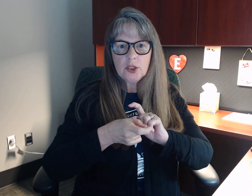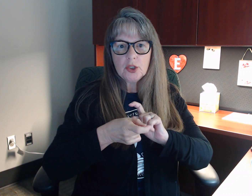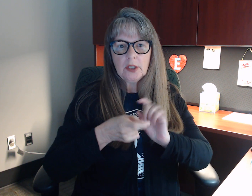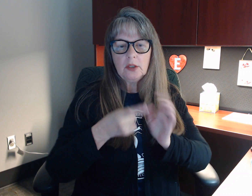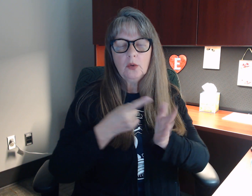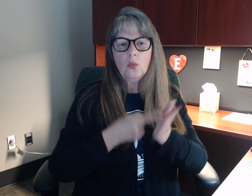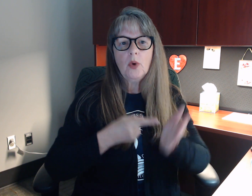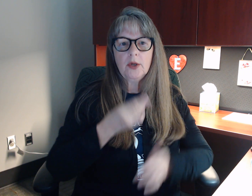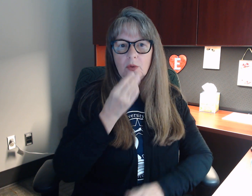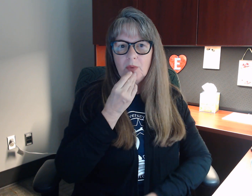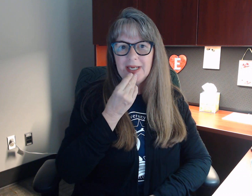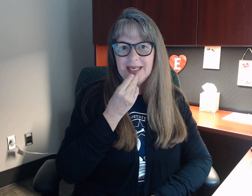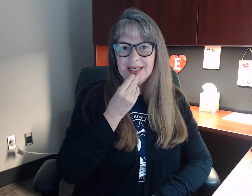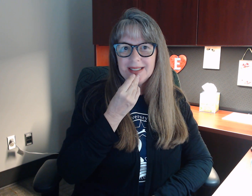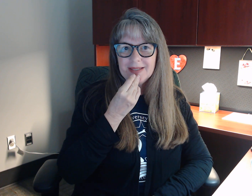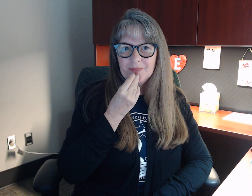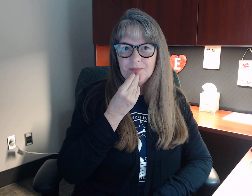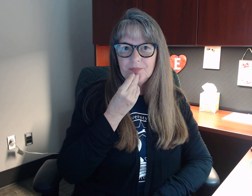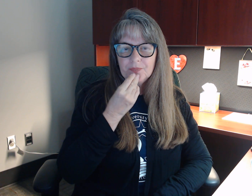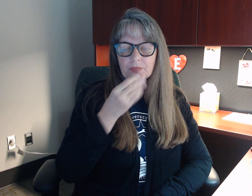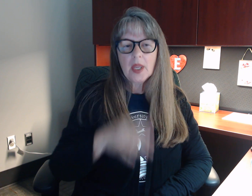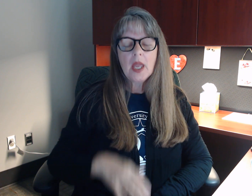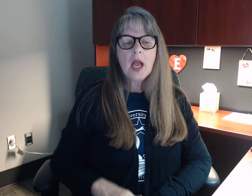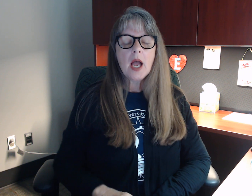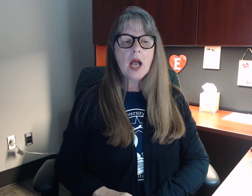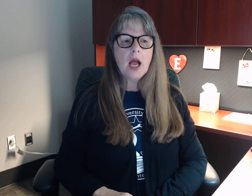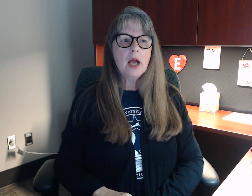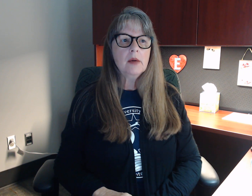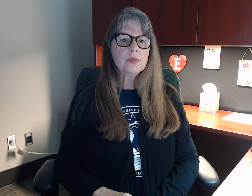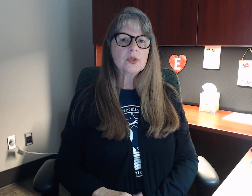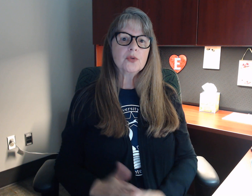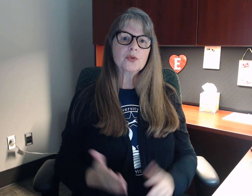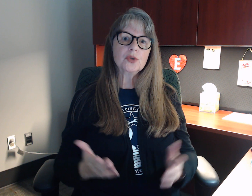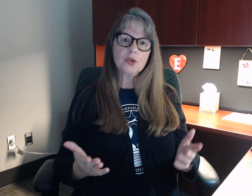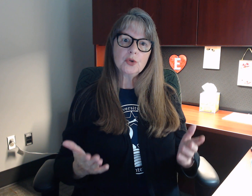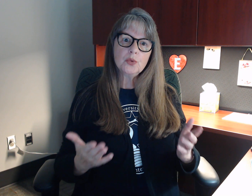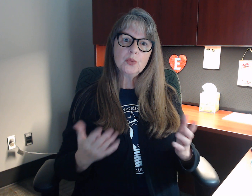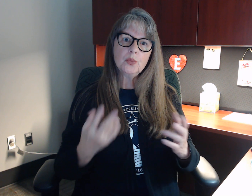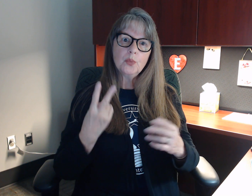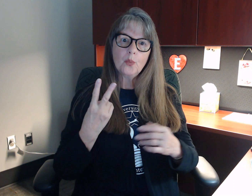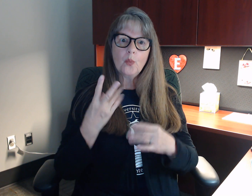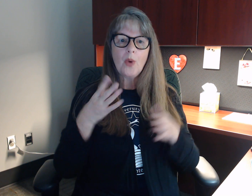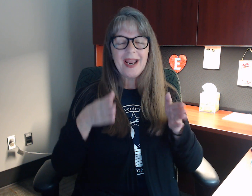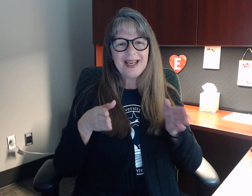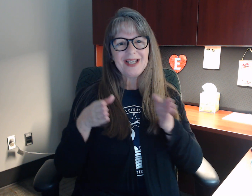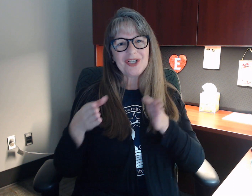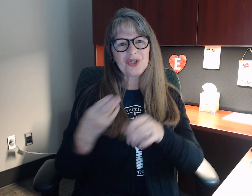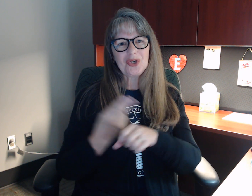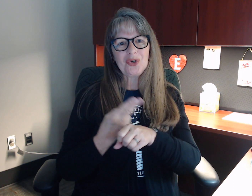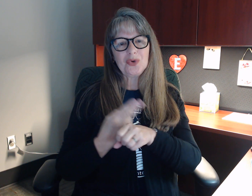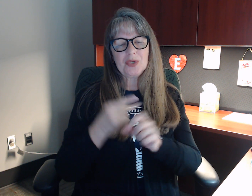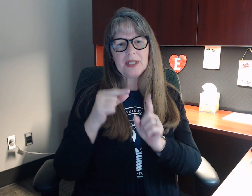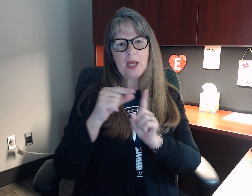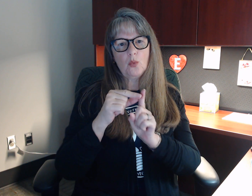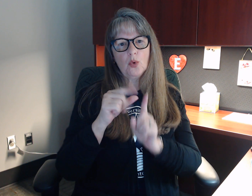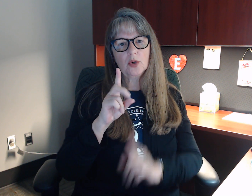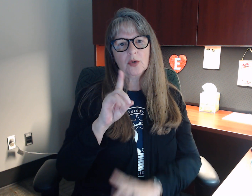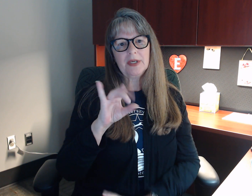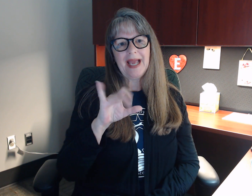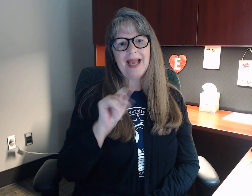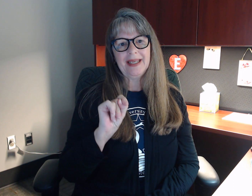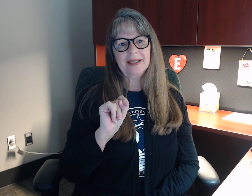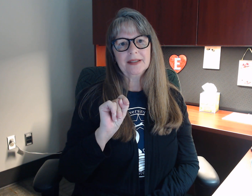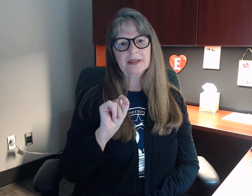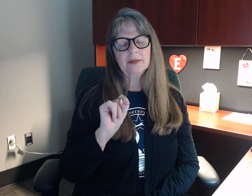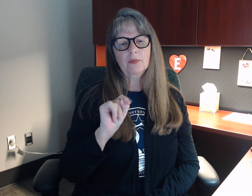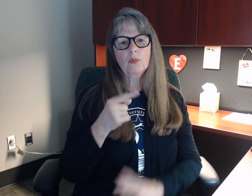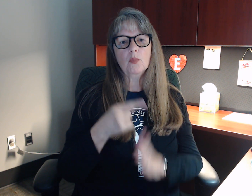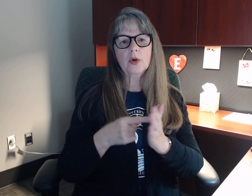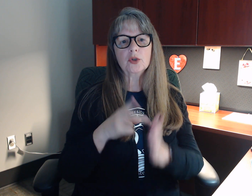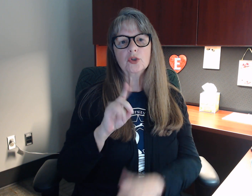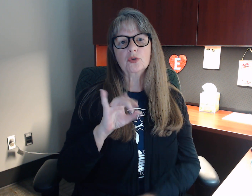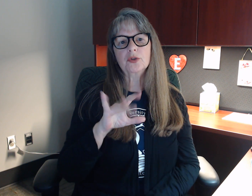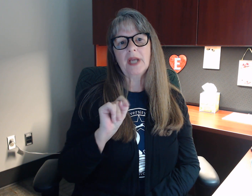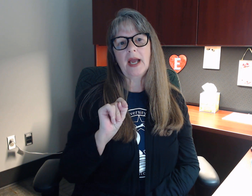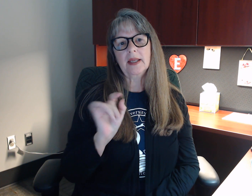changing what you eat. So there's two ways to use that word diet. What is your diet